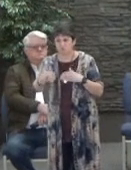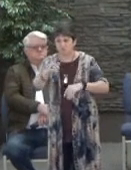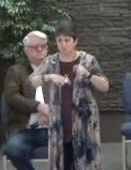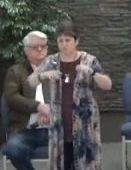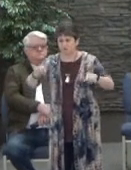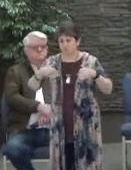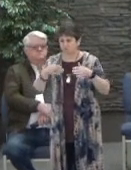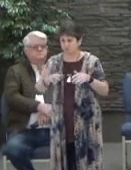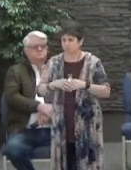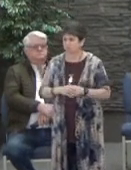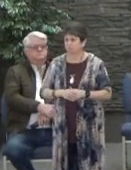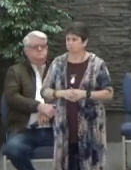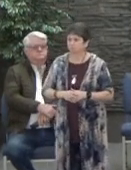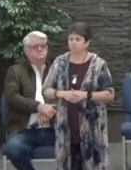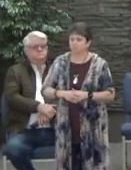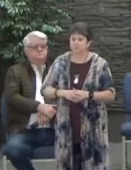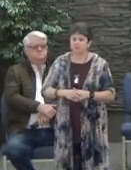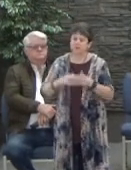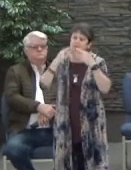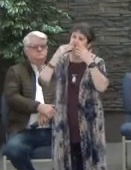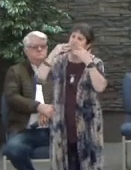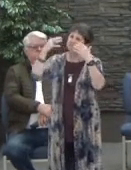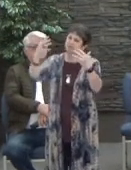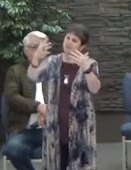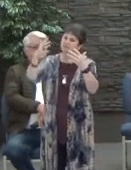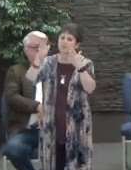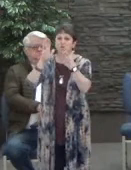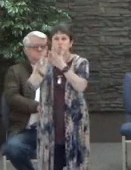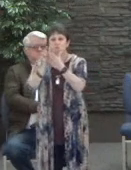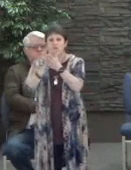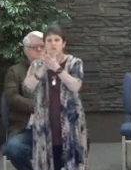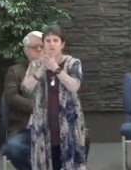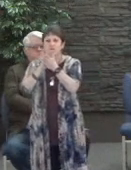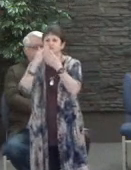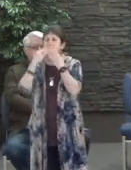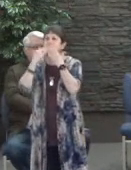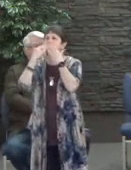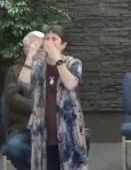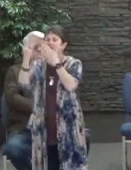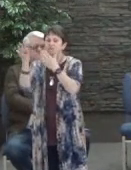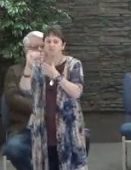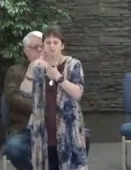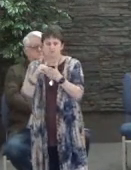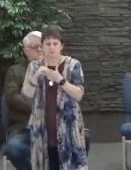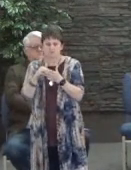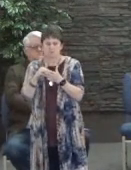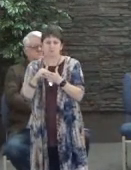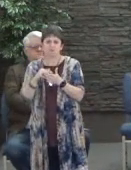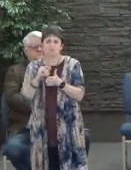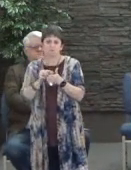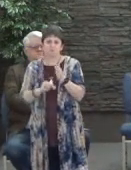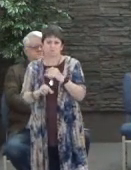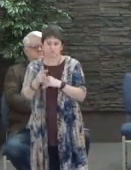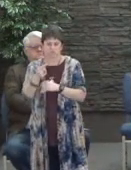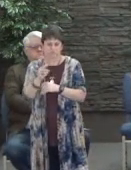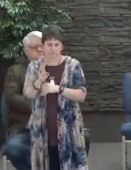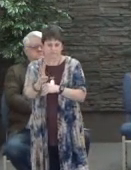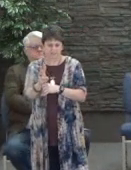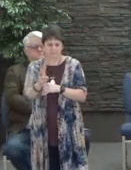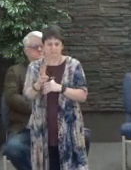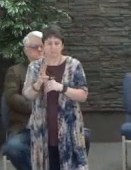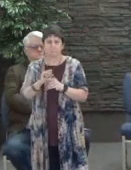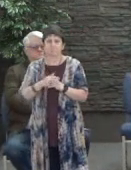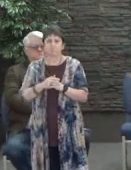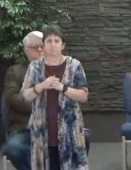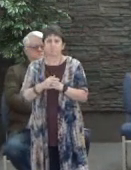ways. They sing, they praise, they give thanks, and we see that in verse